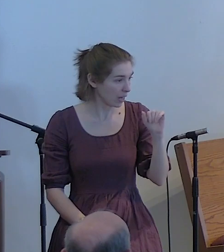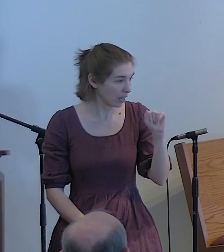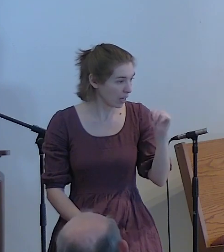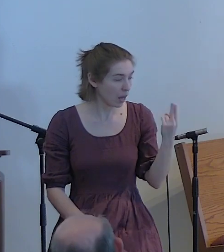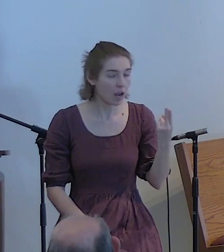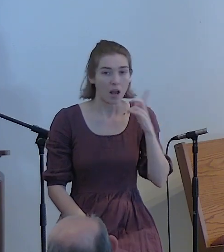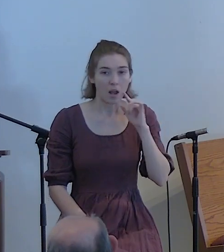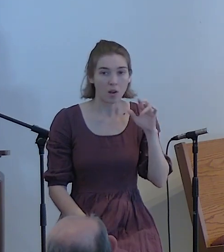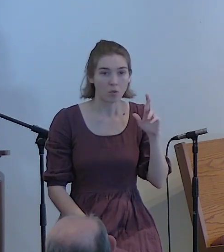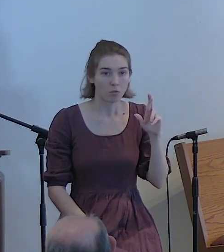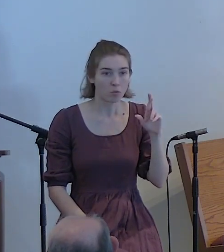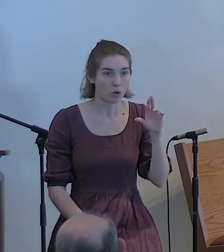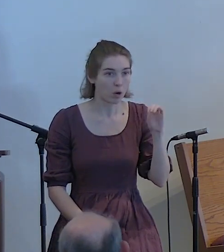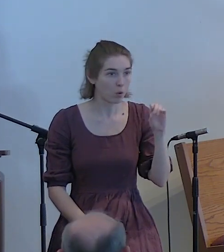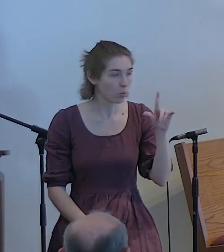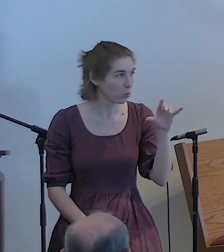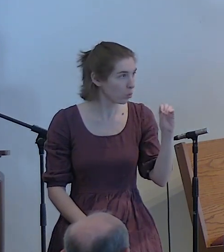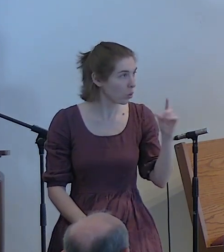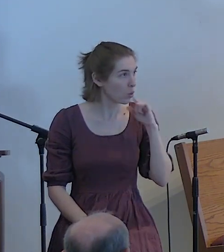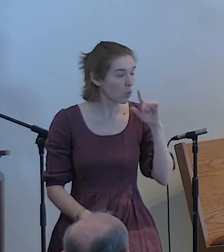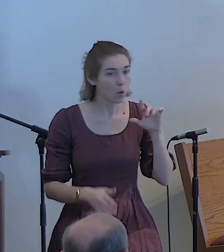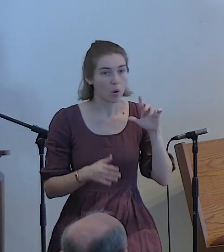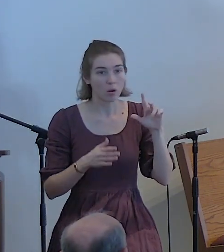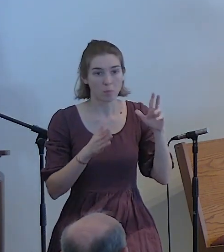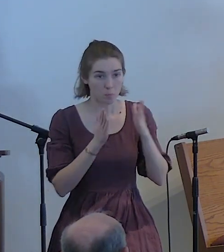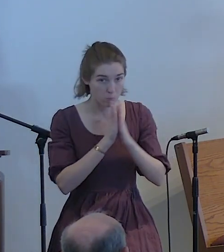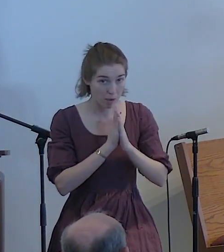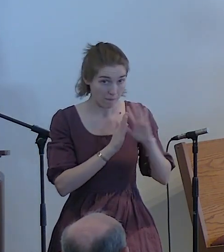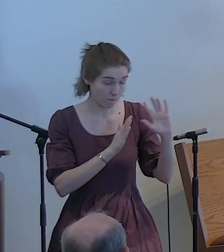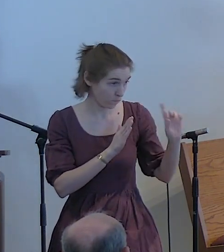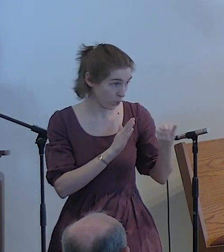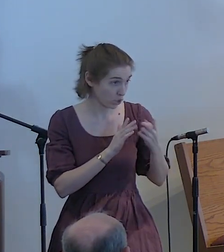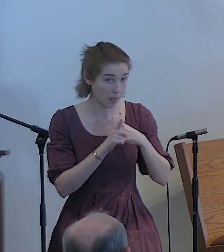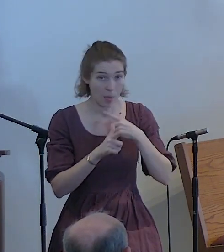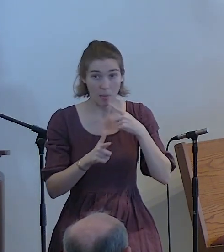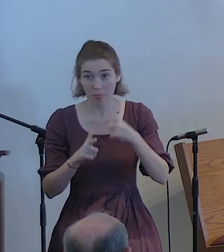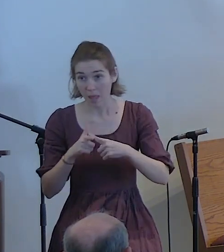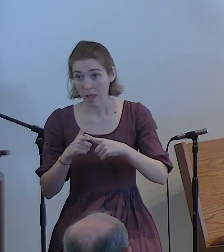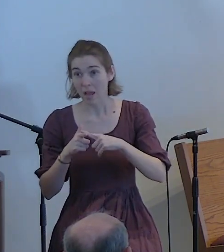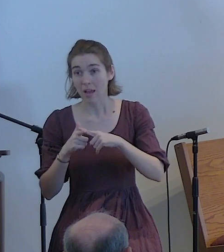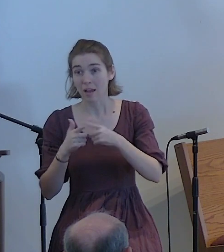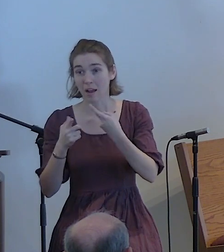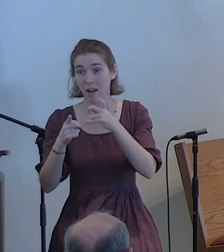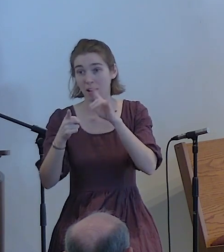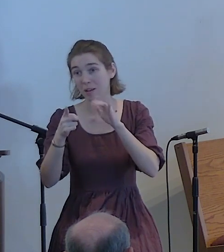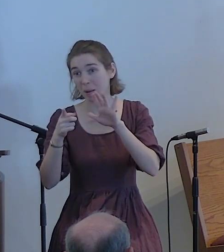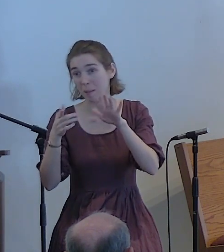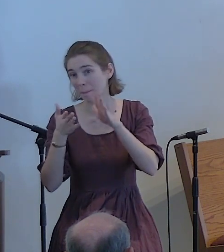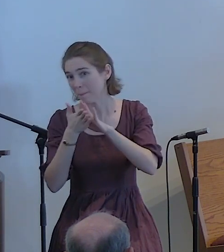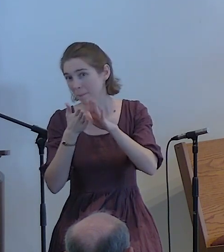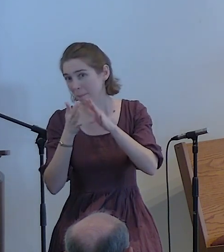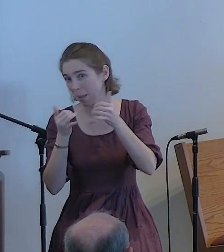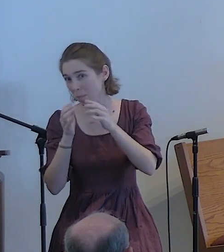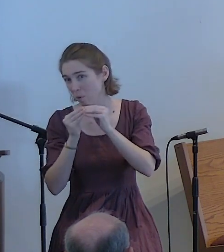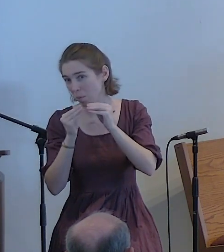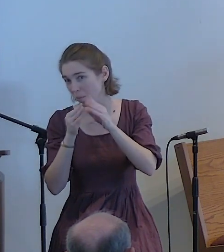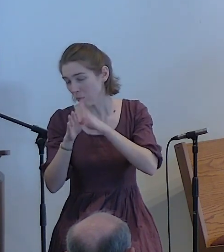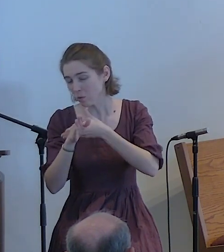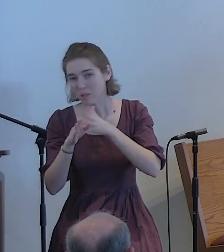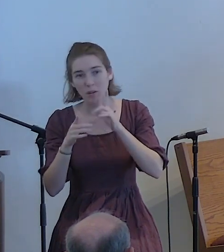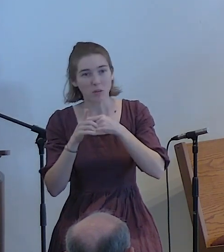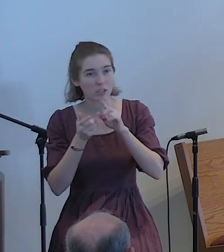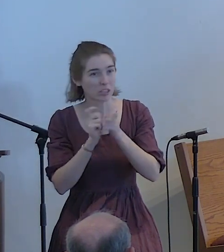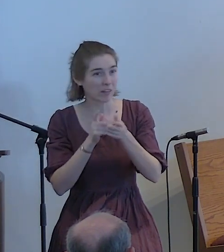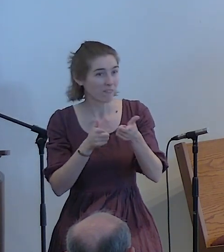word of prayer. We'll go up and get baptized. Holly can play some more music when we're done. We'll quick change as fast as we can,